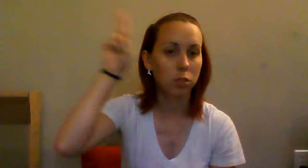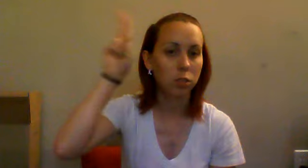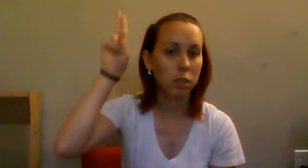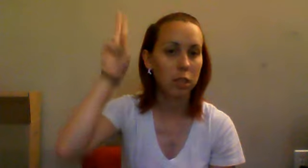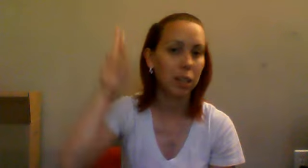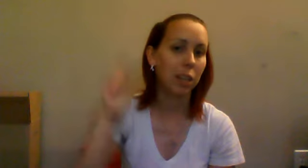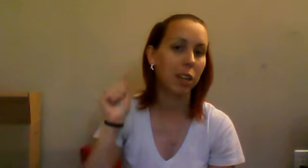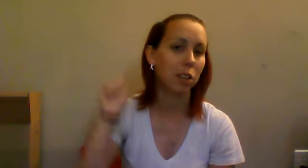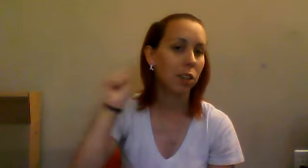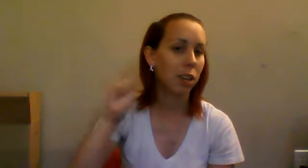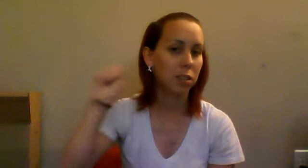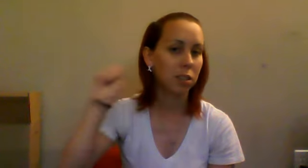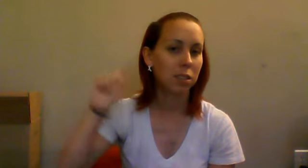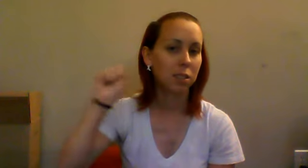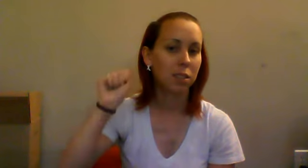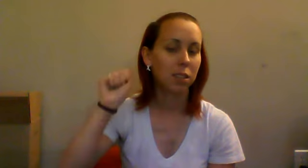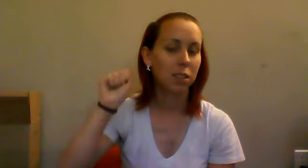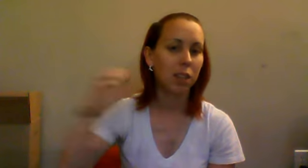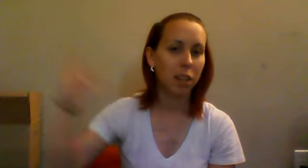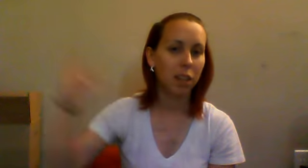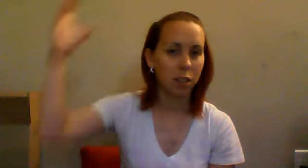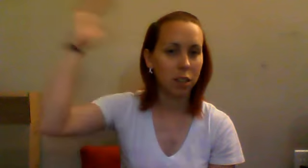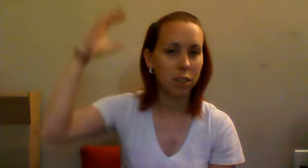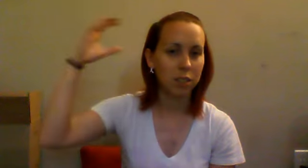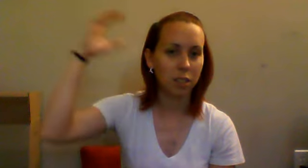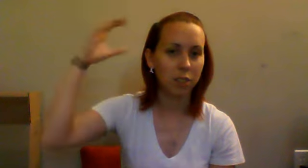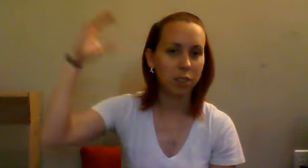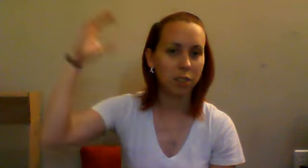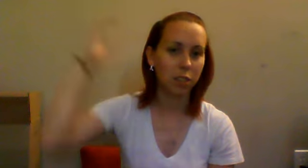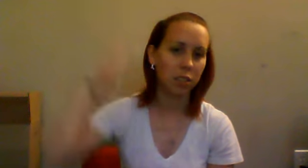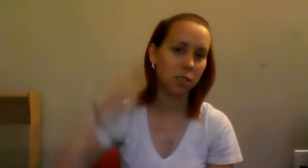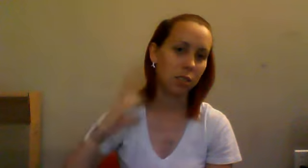uncles and our aunts and our cousins of various different